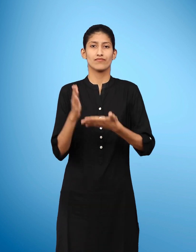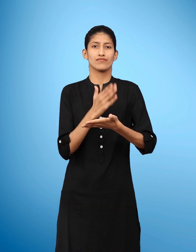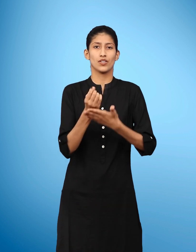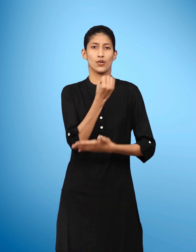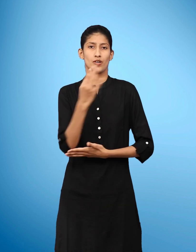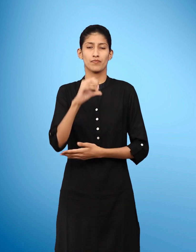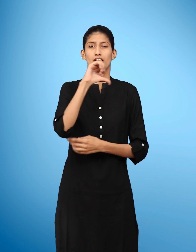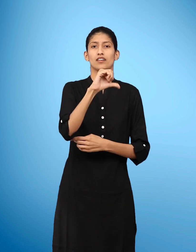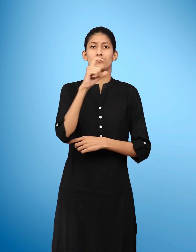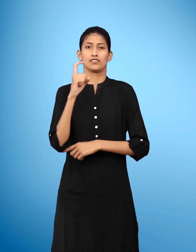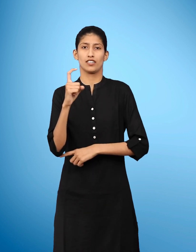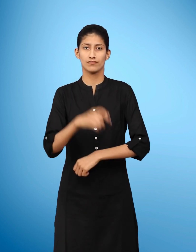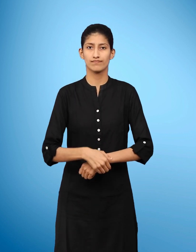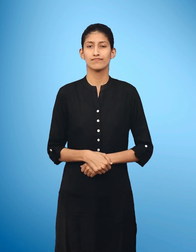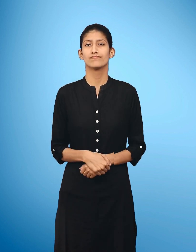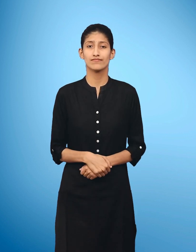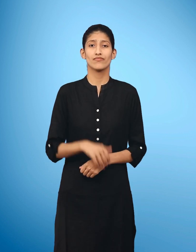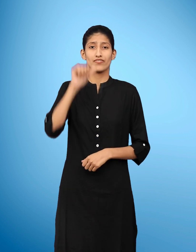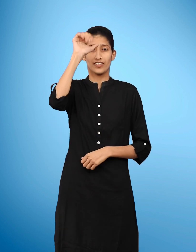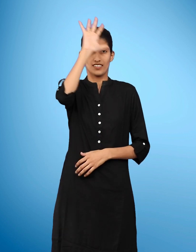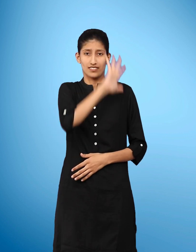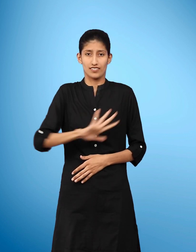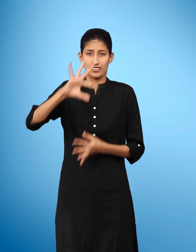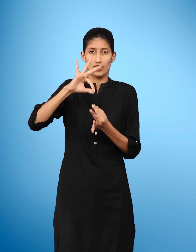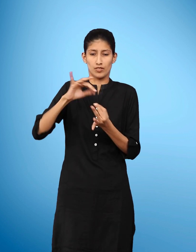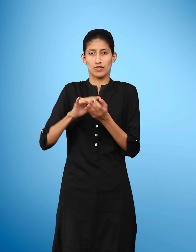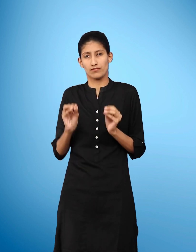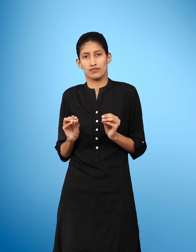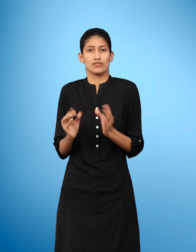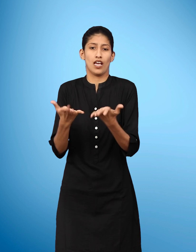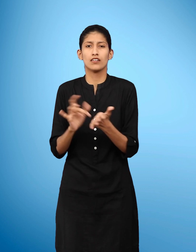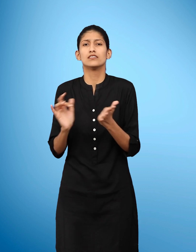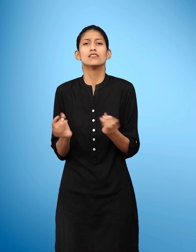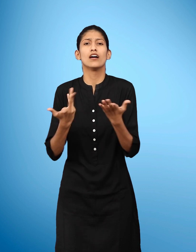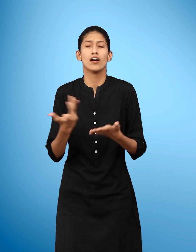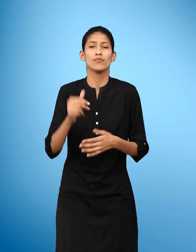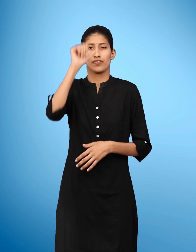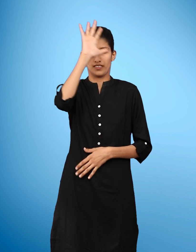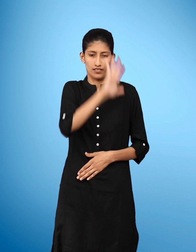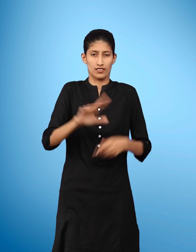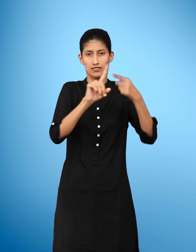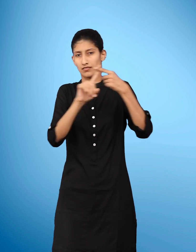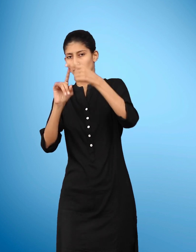Page number 97. Buddhism also spread southeastwards to Sri